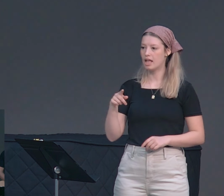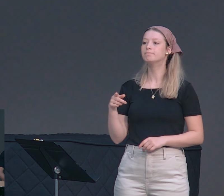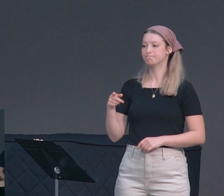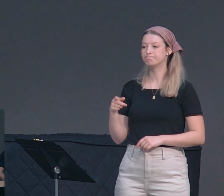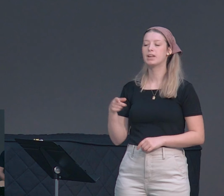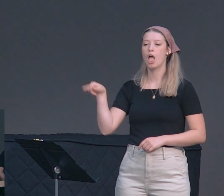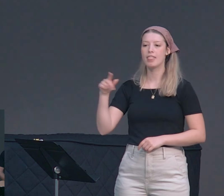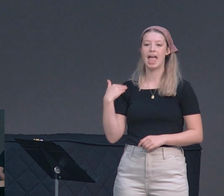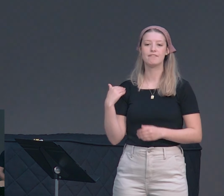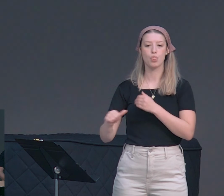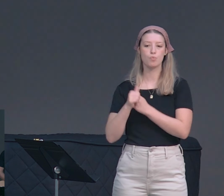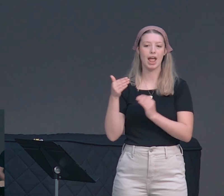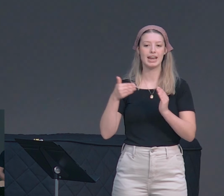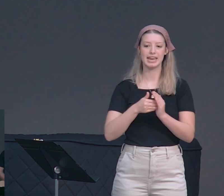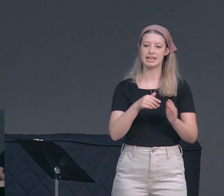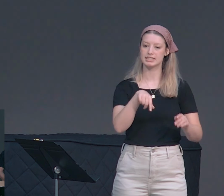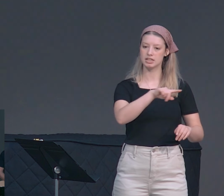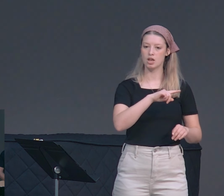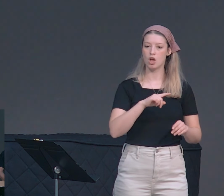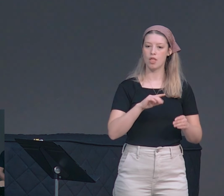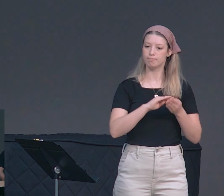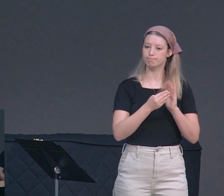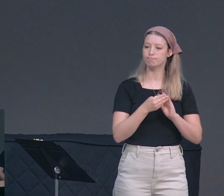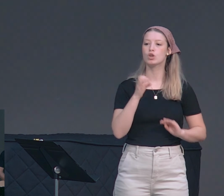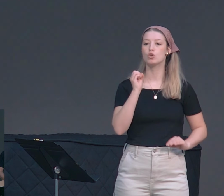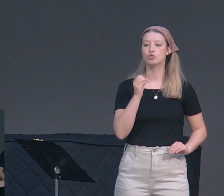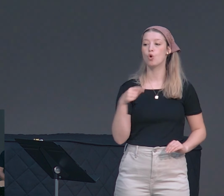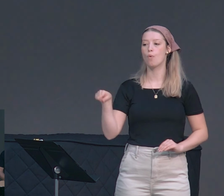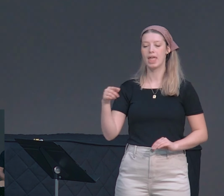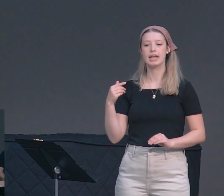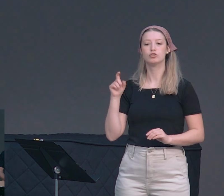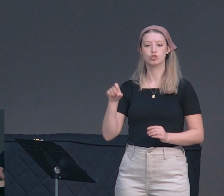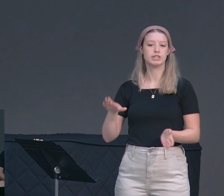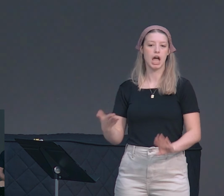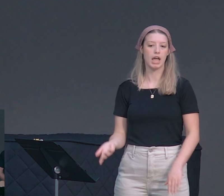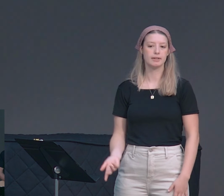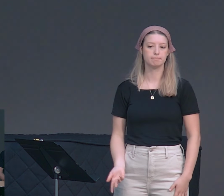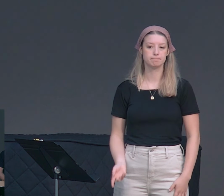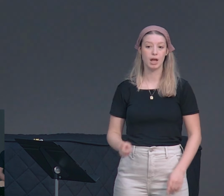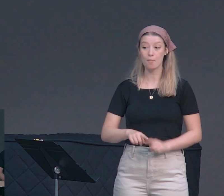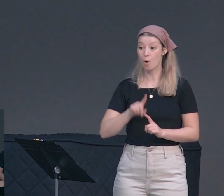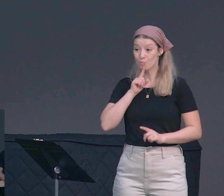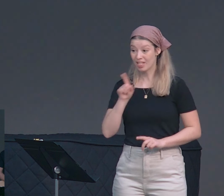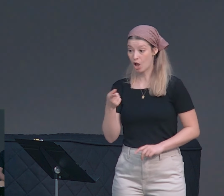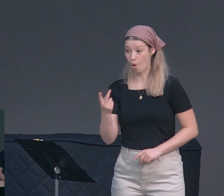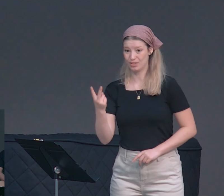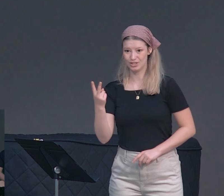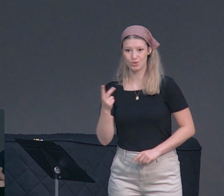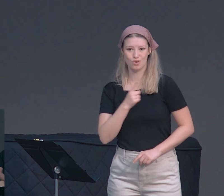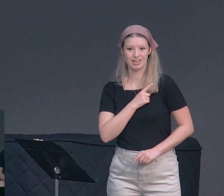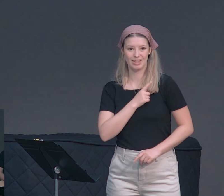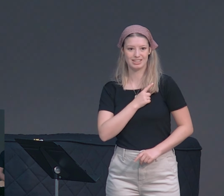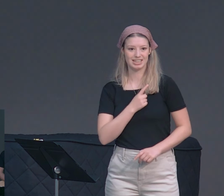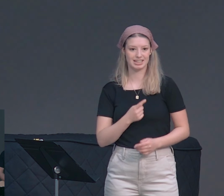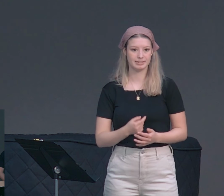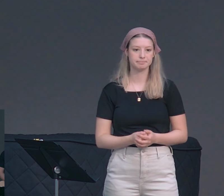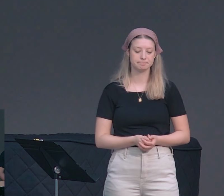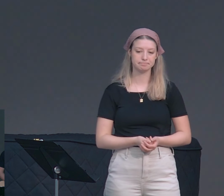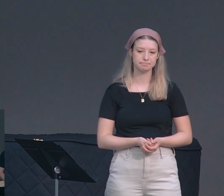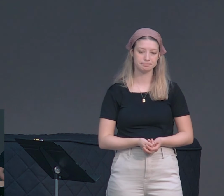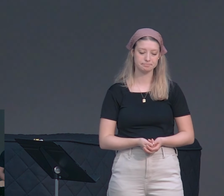were sentenced to death, and yet only two of them were guilty before God. The